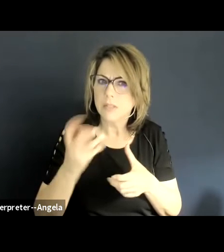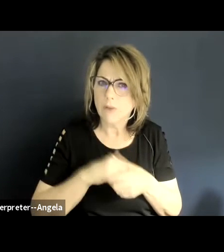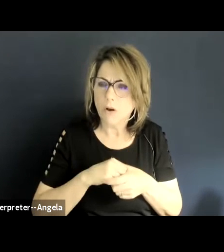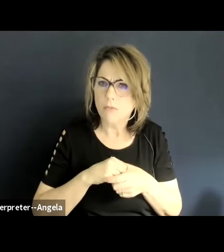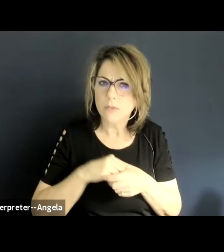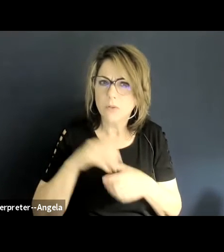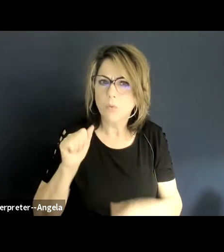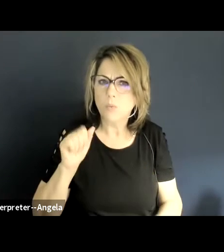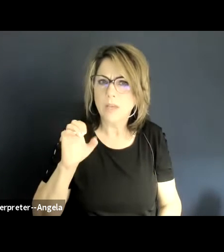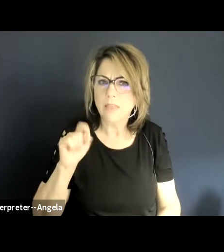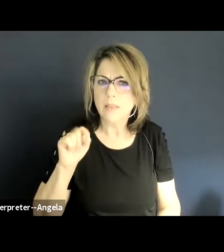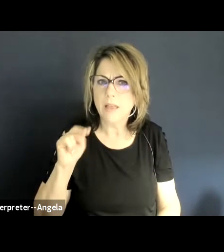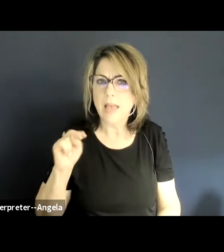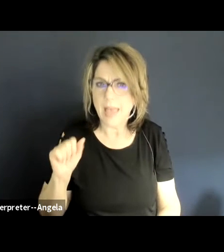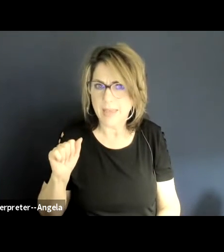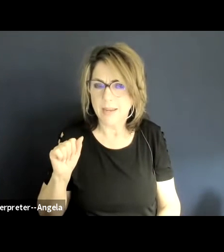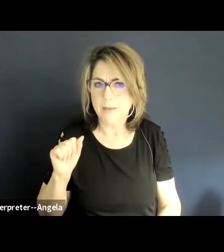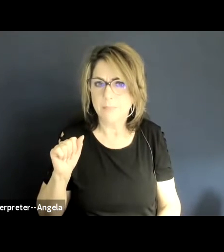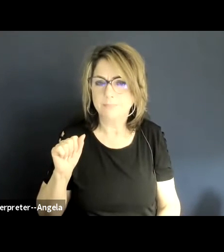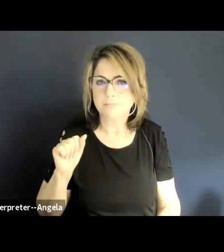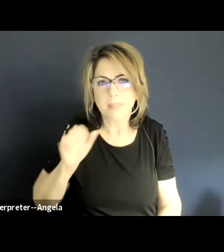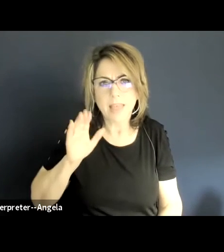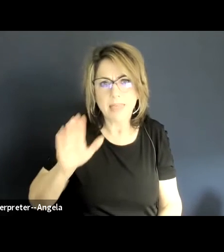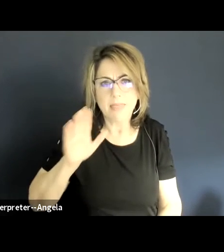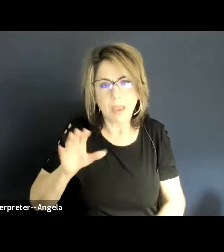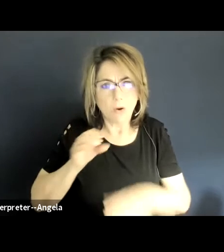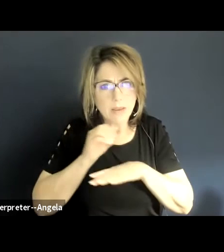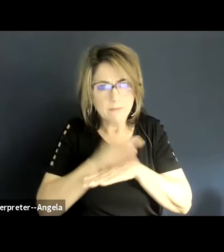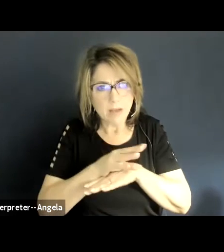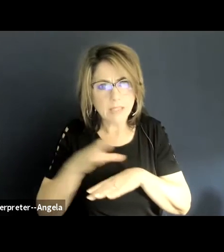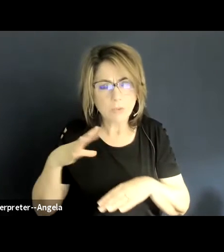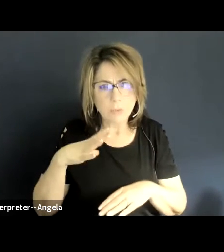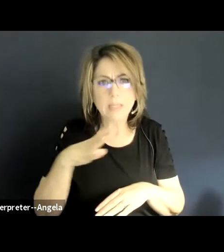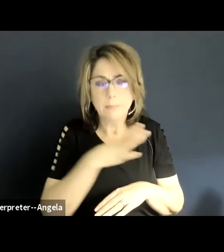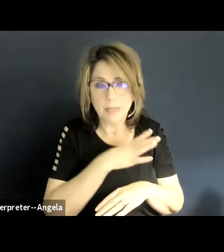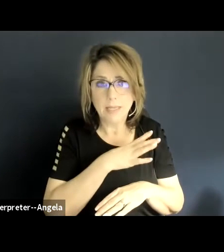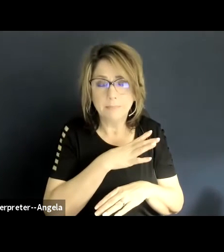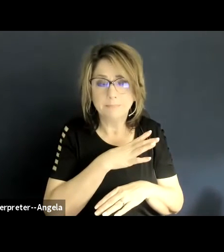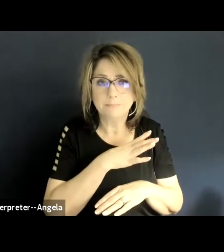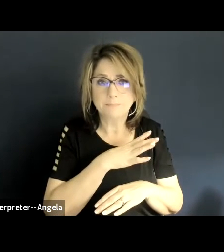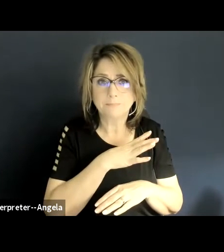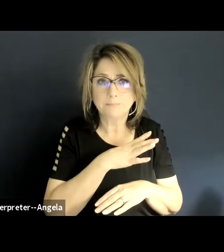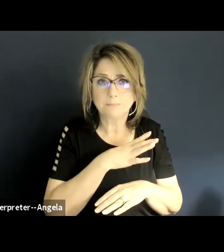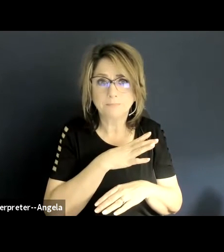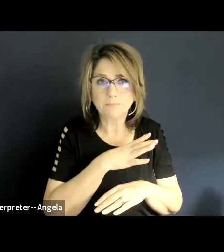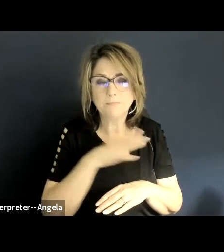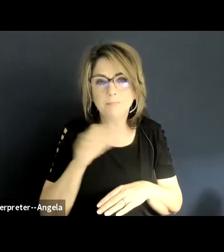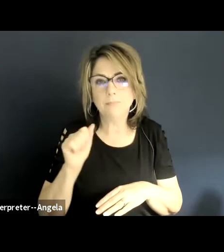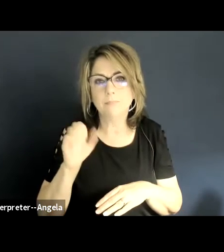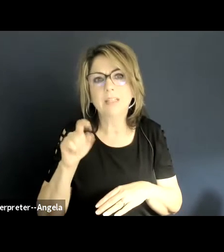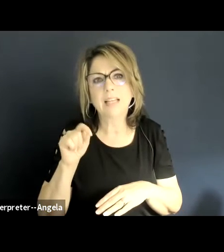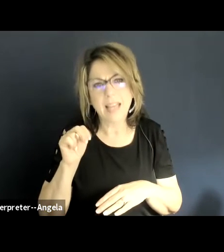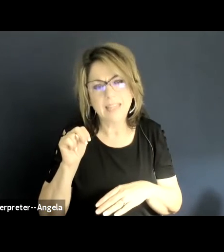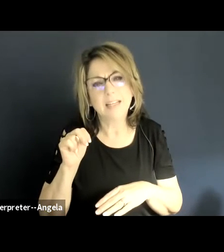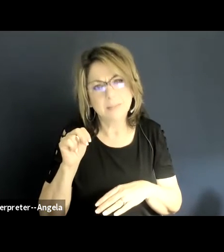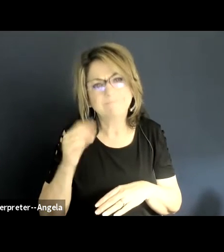Aetna in its advisory committee, and You know, Aetna's gone through some struggles,